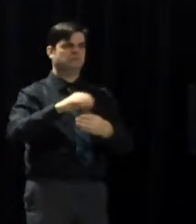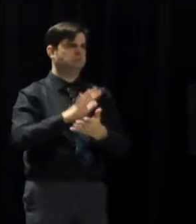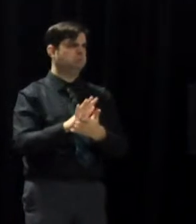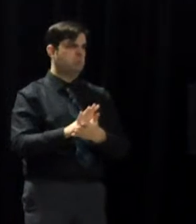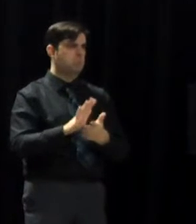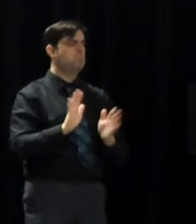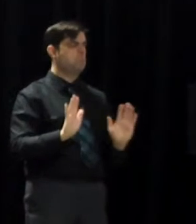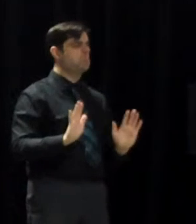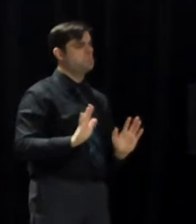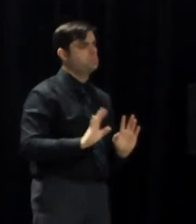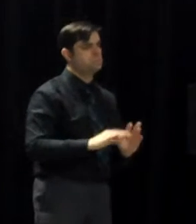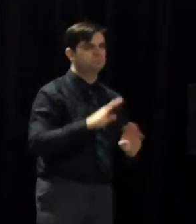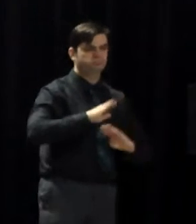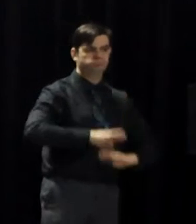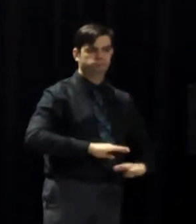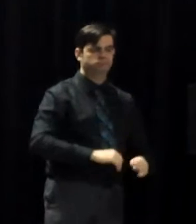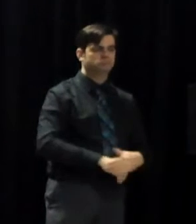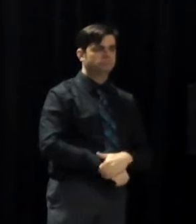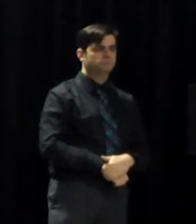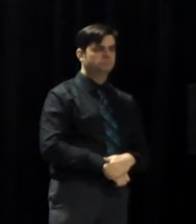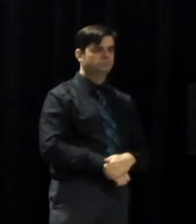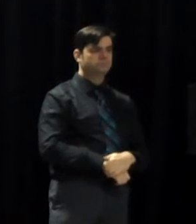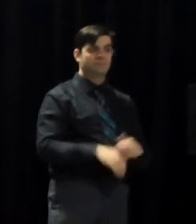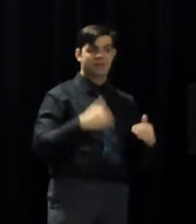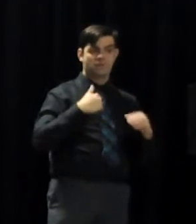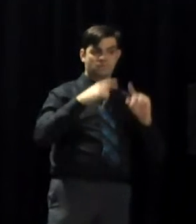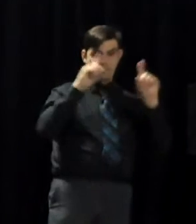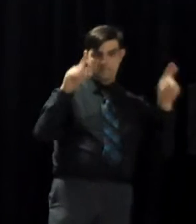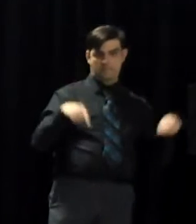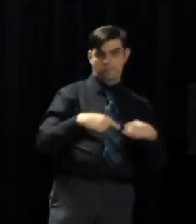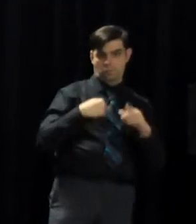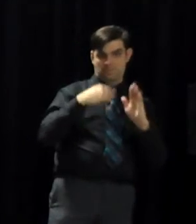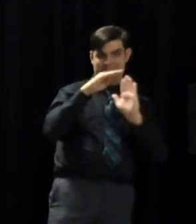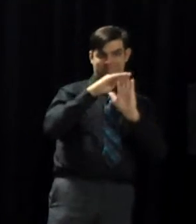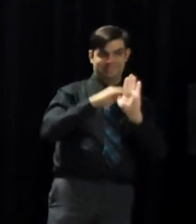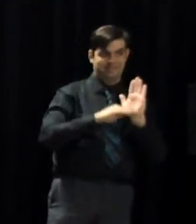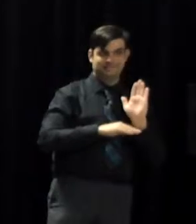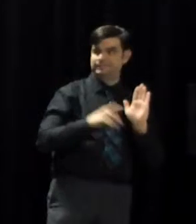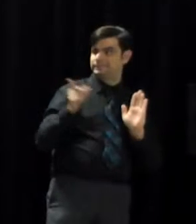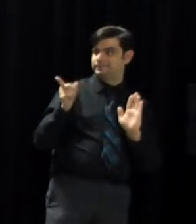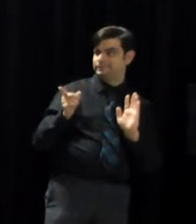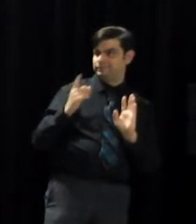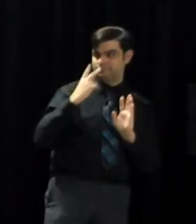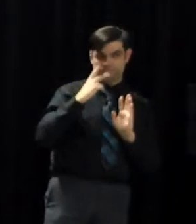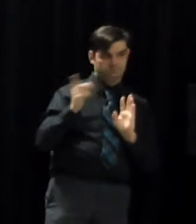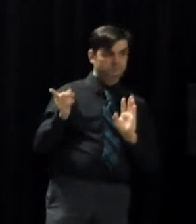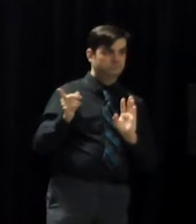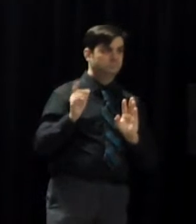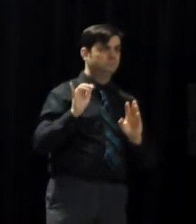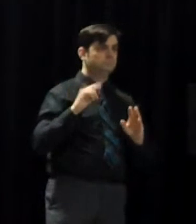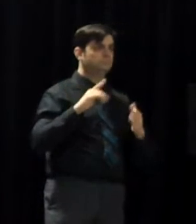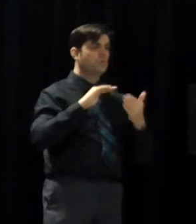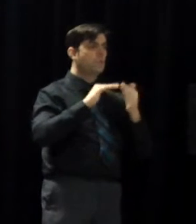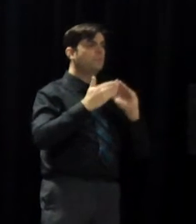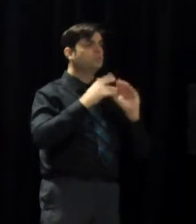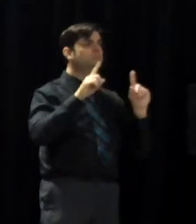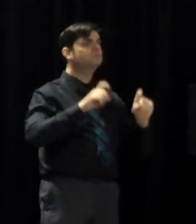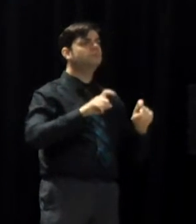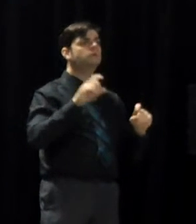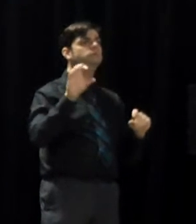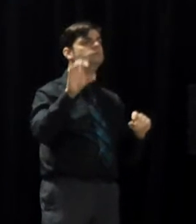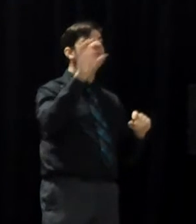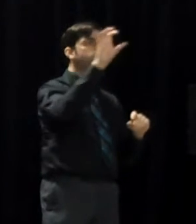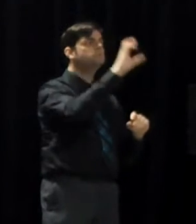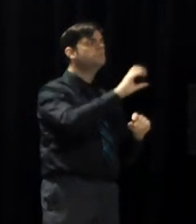new locations next week for community testing. There's more than 325 available appointments at each